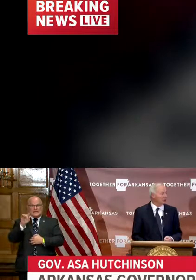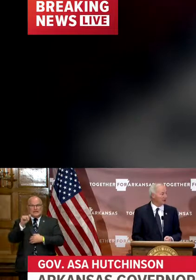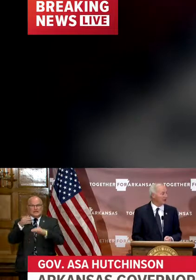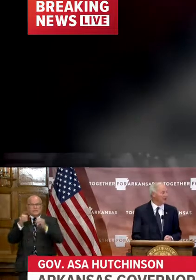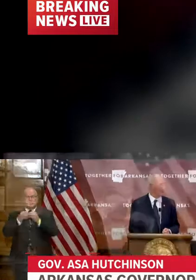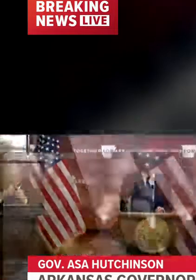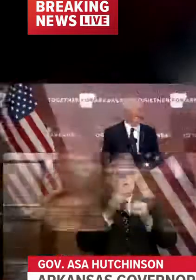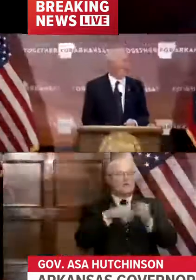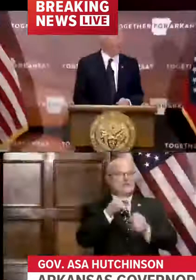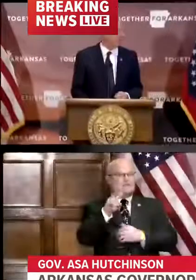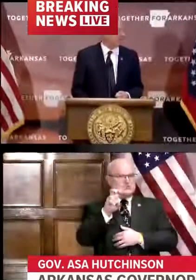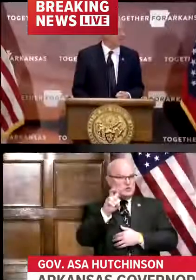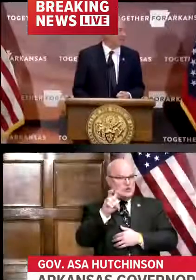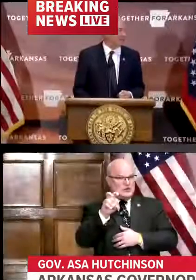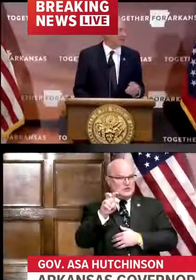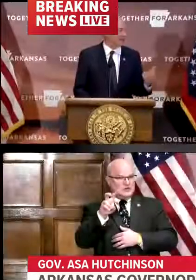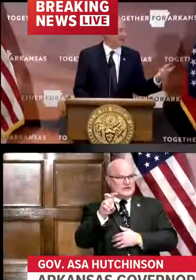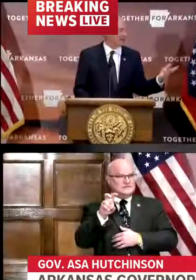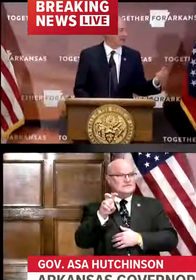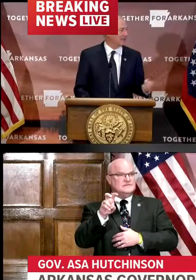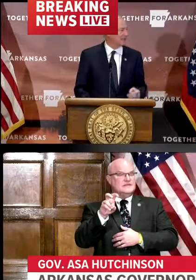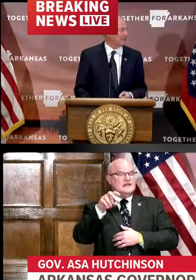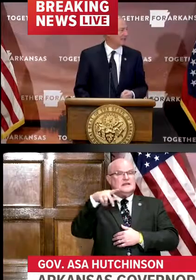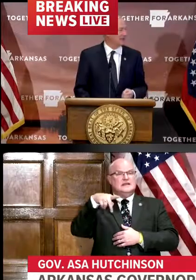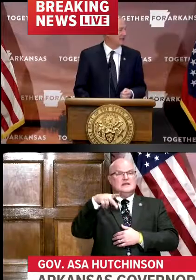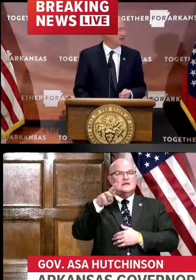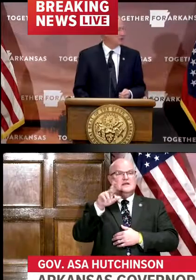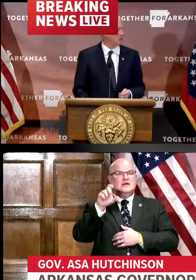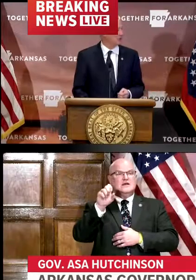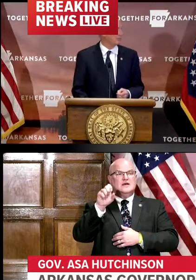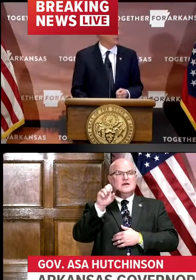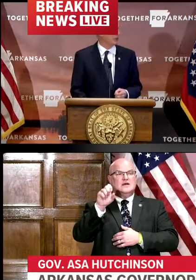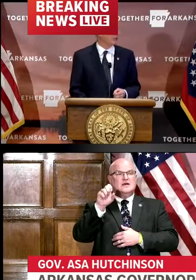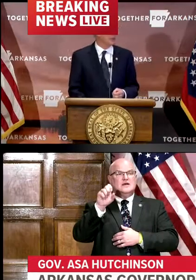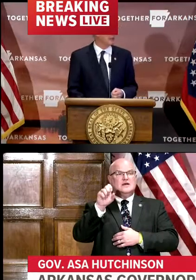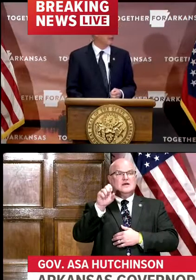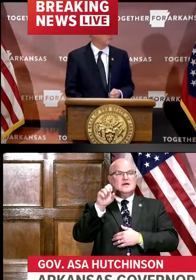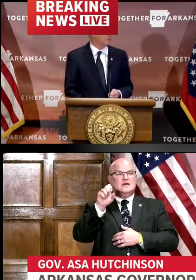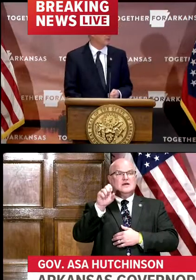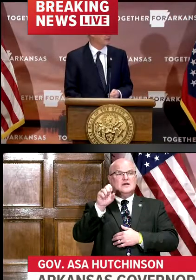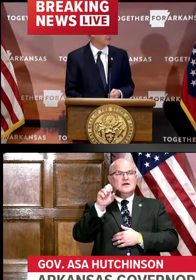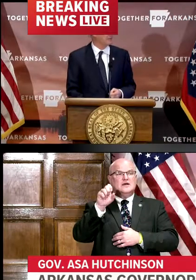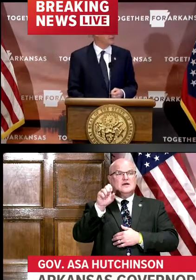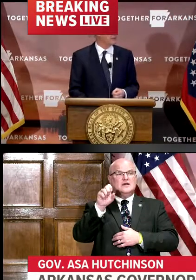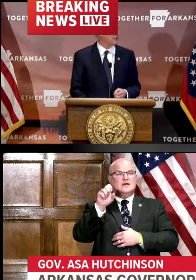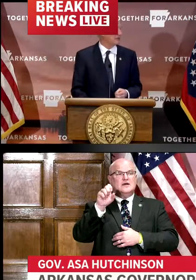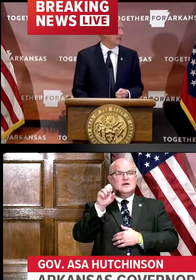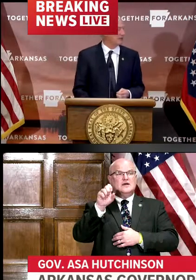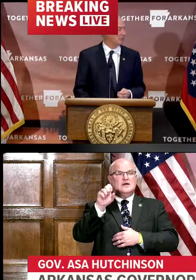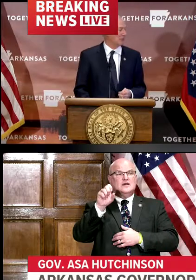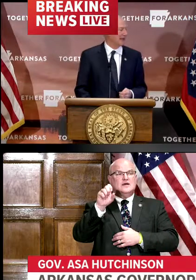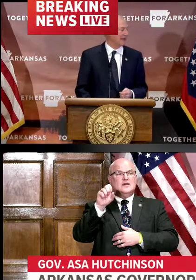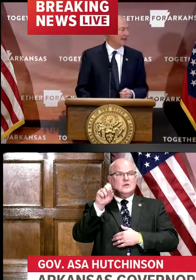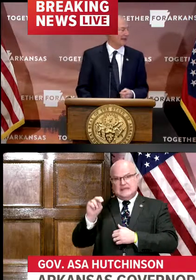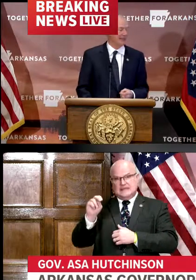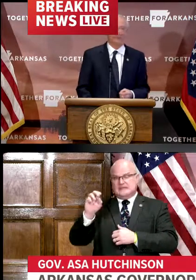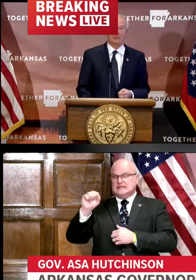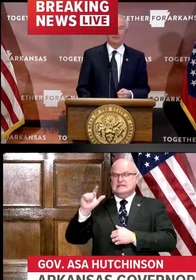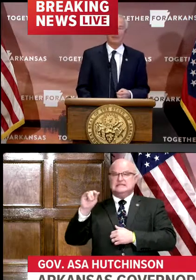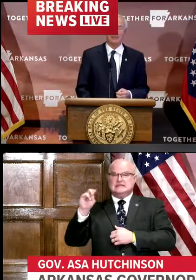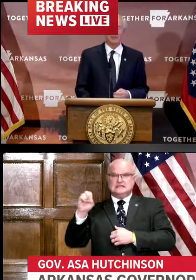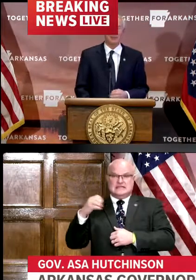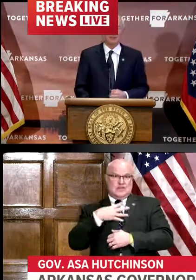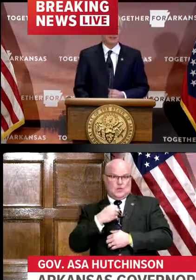over 200 cases, Pulaski. Washington followed that with Benton, Saline, and White County.